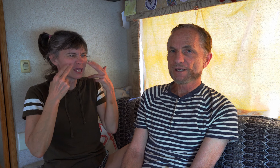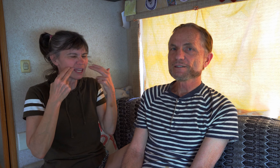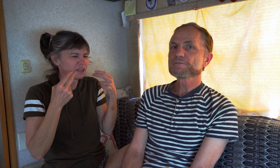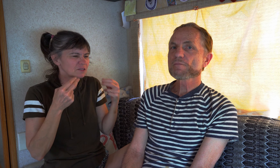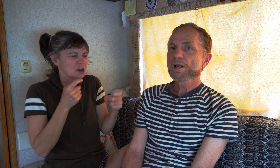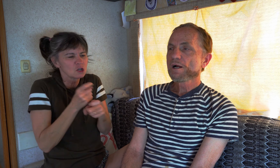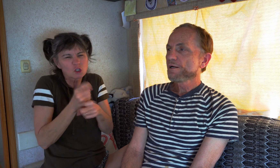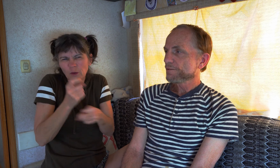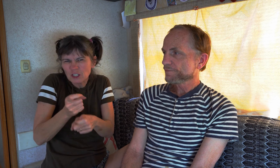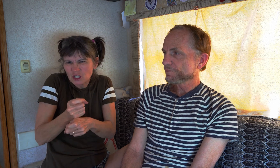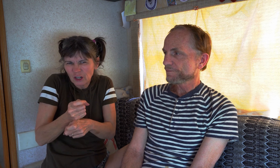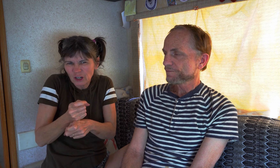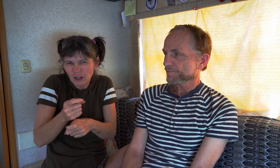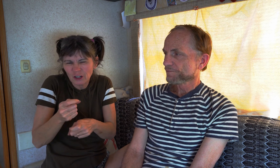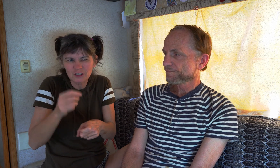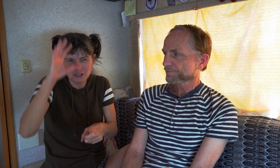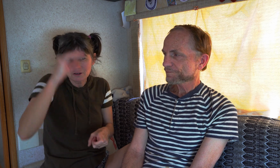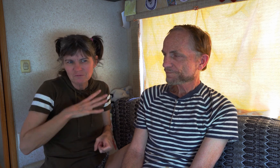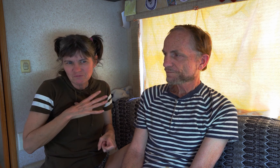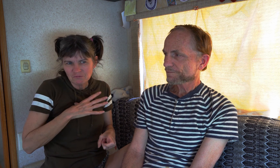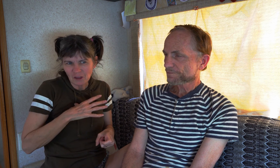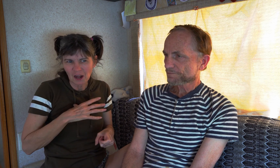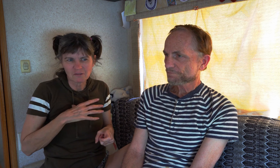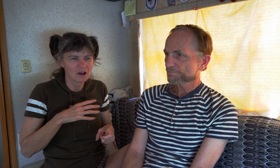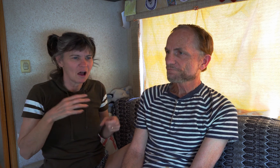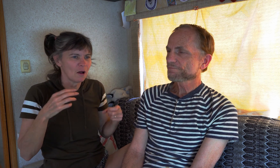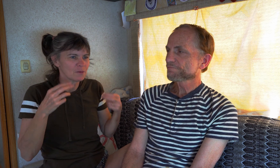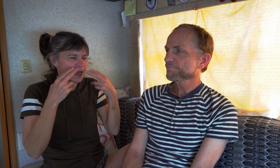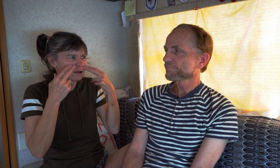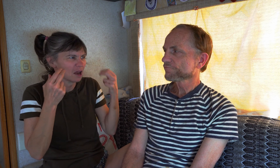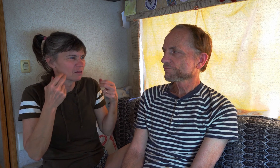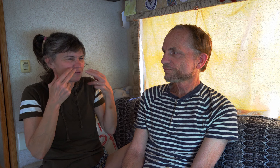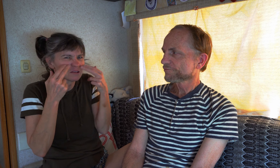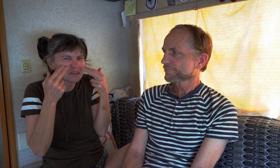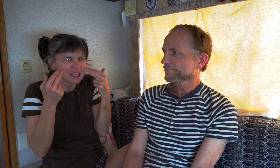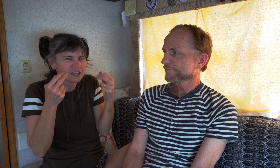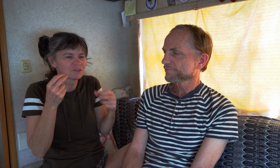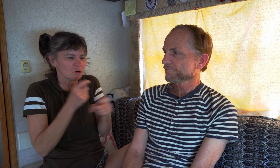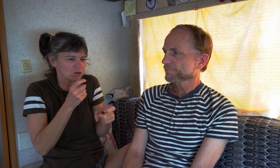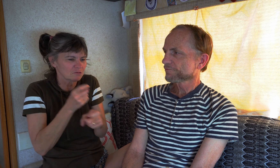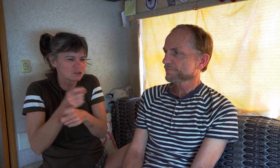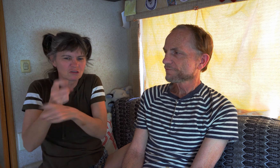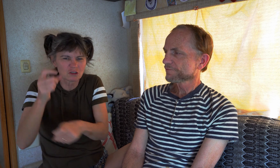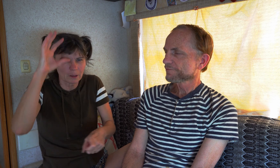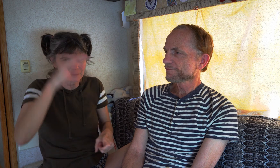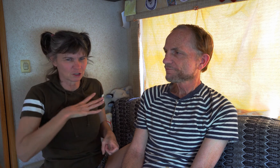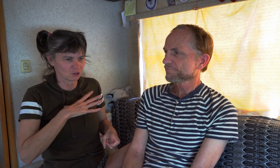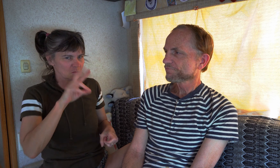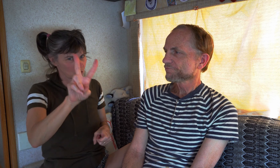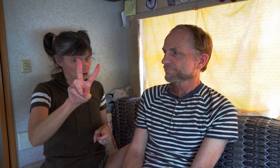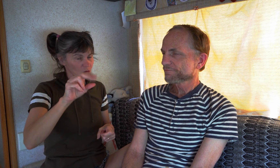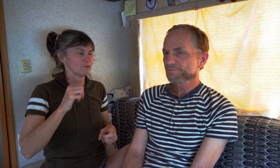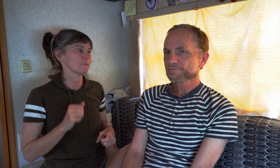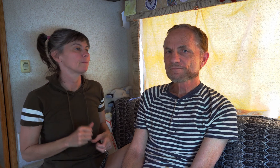con thieves, tricksters, kind of thieves or